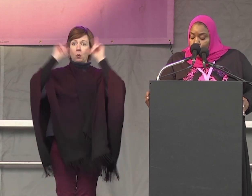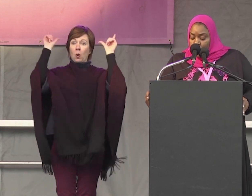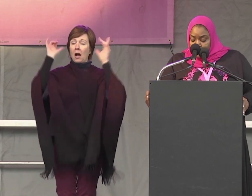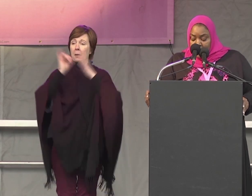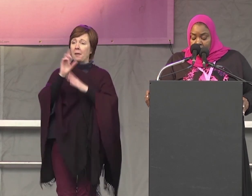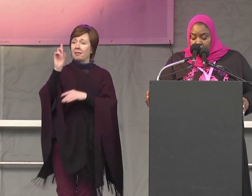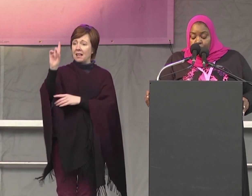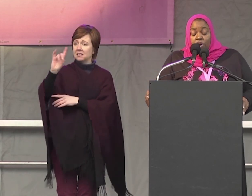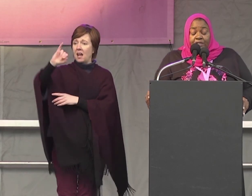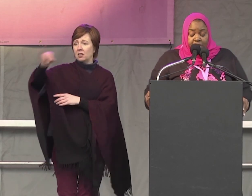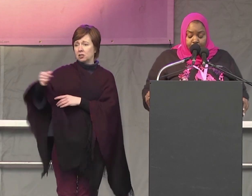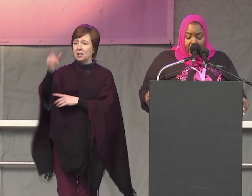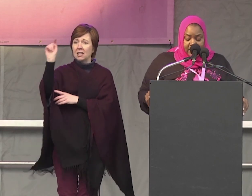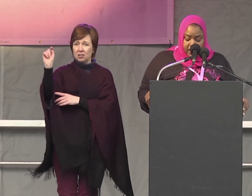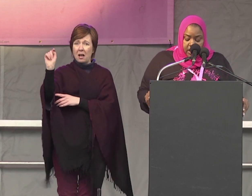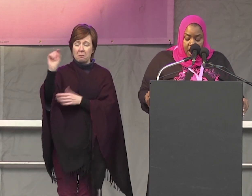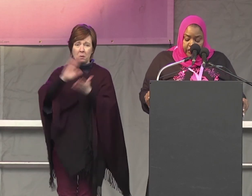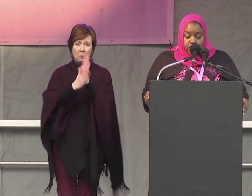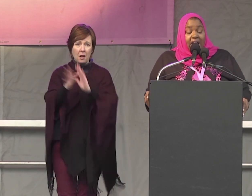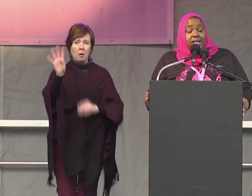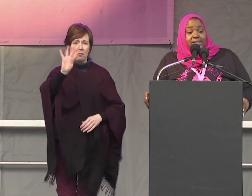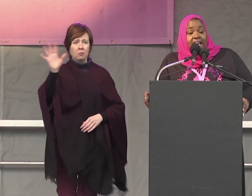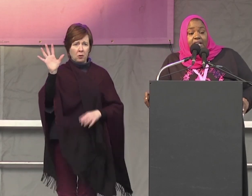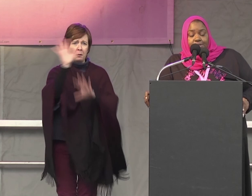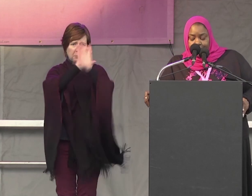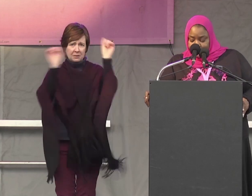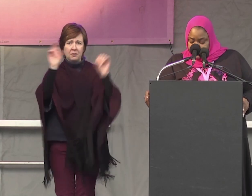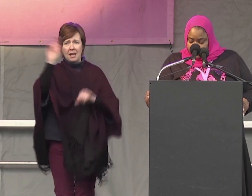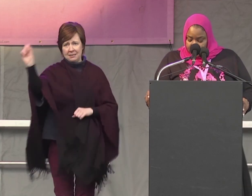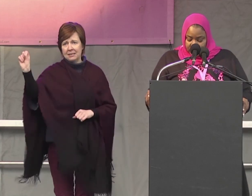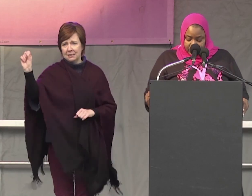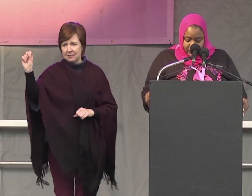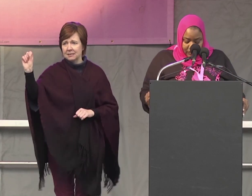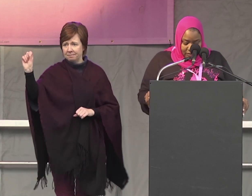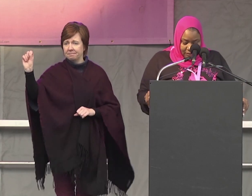Trump would be the 45th president of the United States.